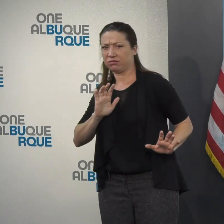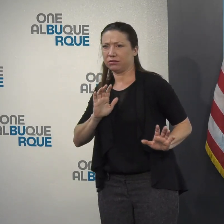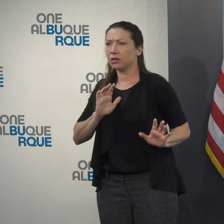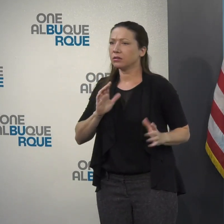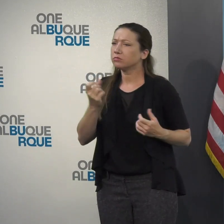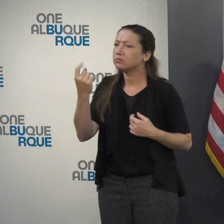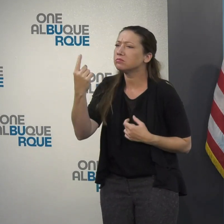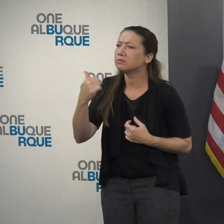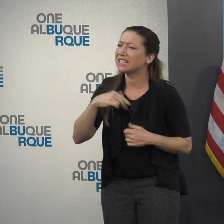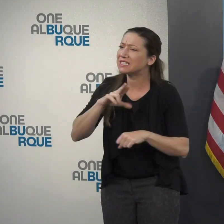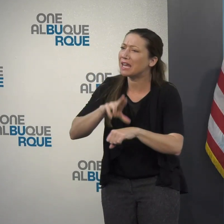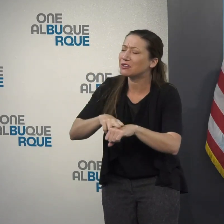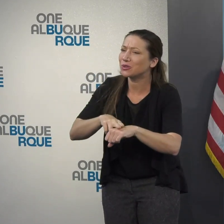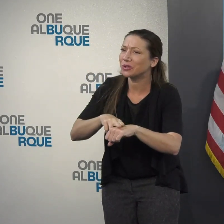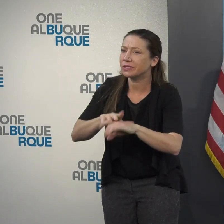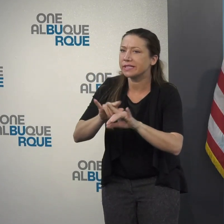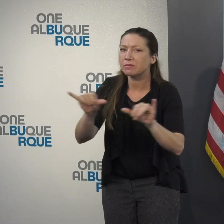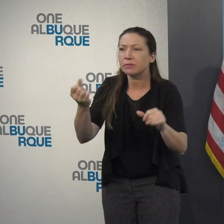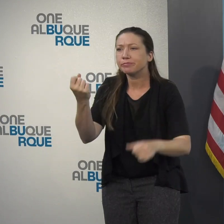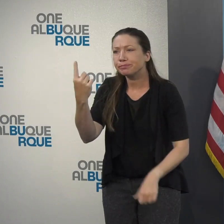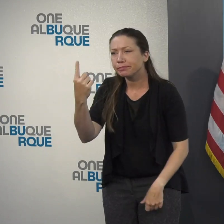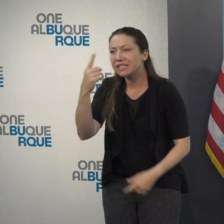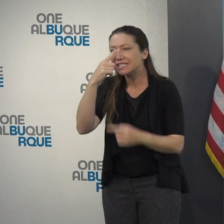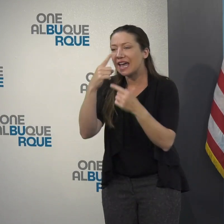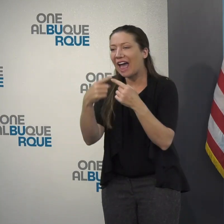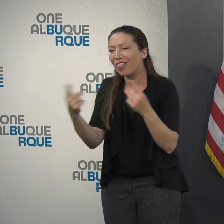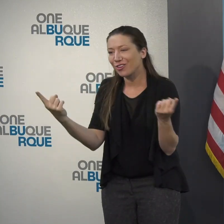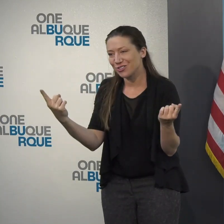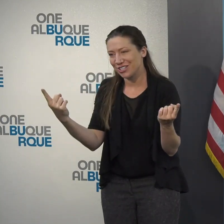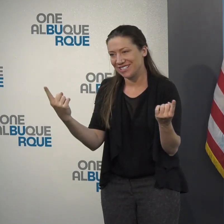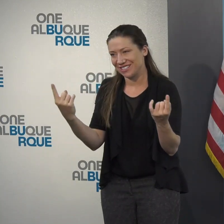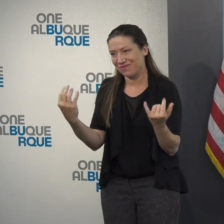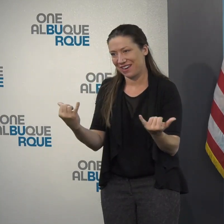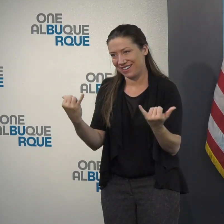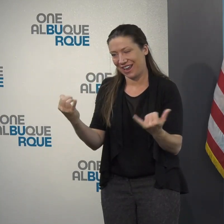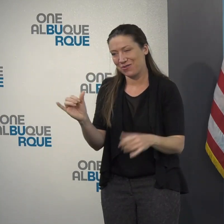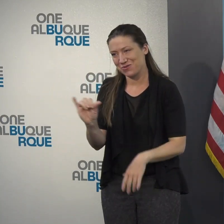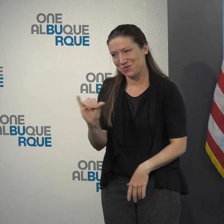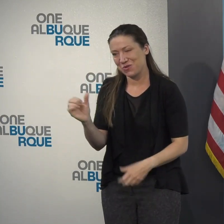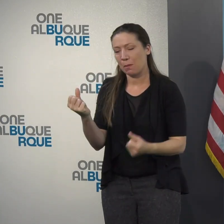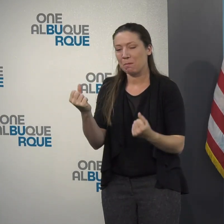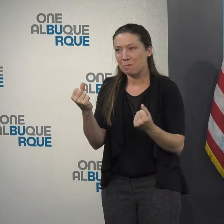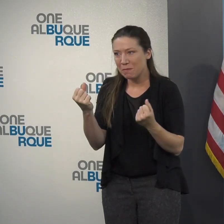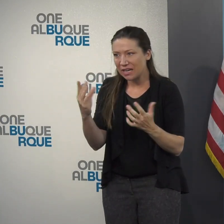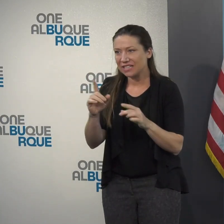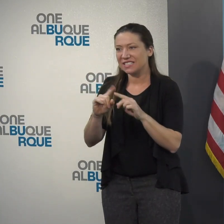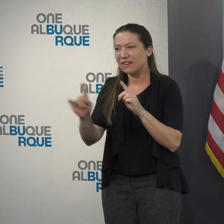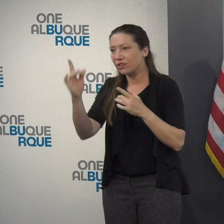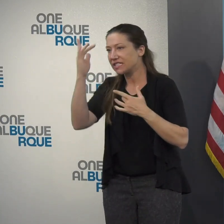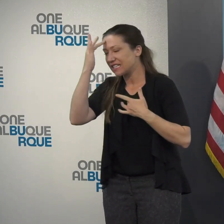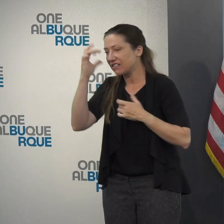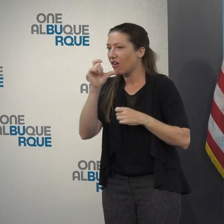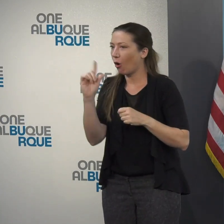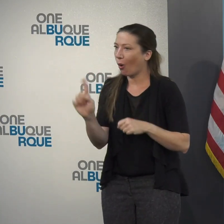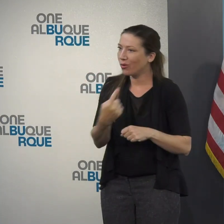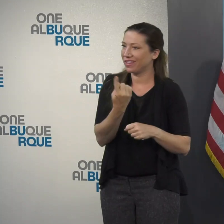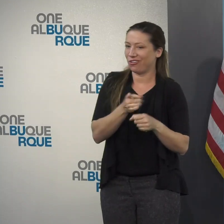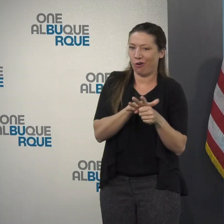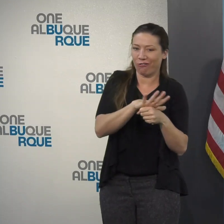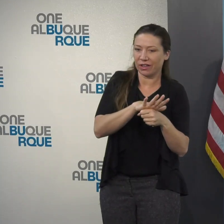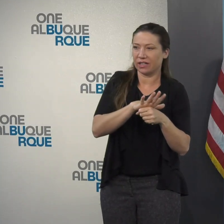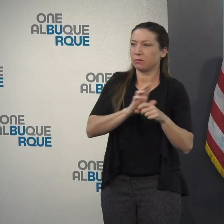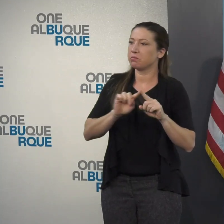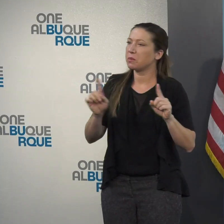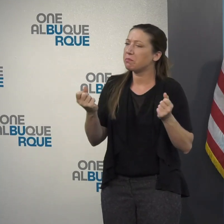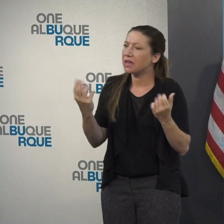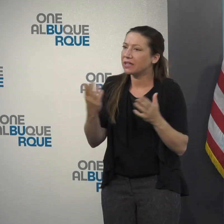also know it's allergy season, and we also know that there's lots of different things that are going around anyway. So we want to make sure that people follow the protocols